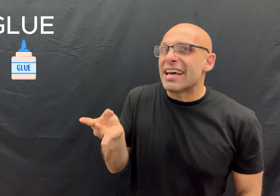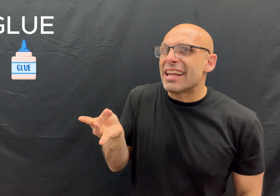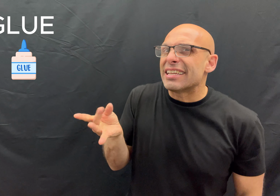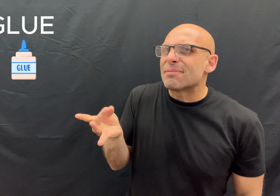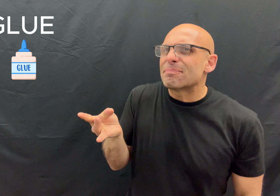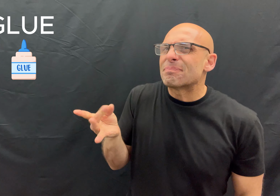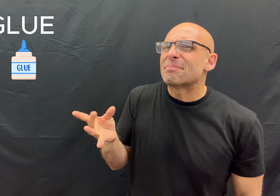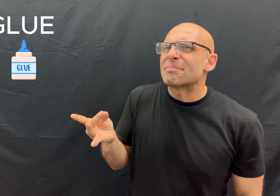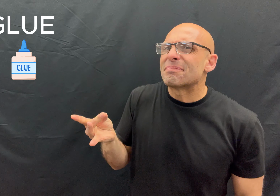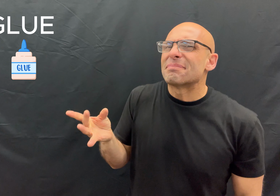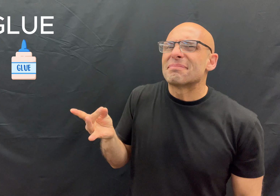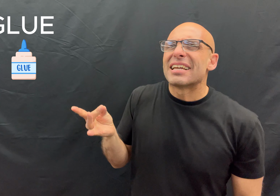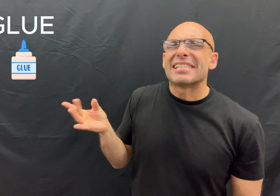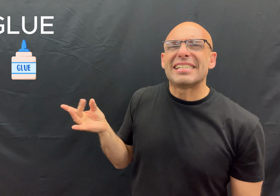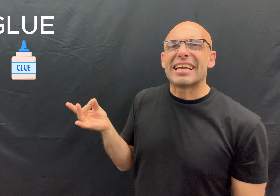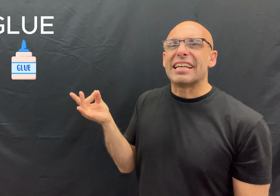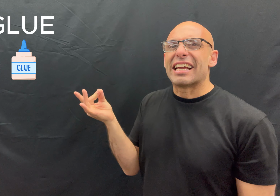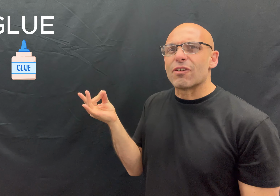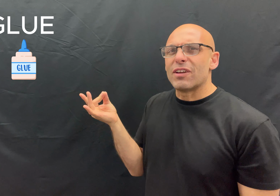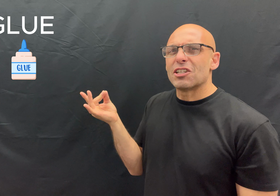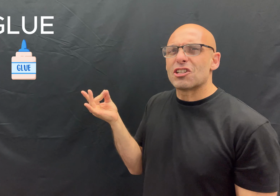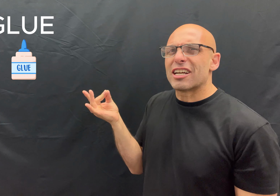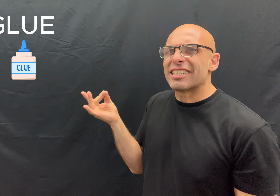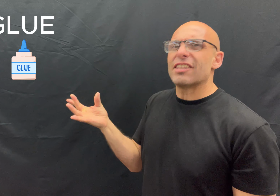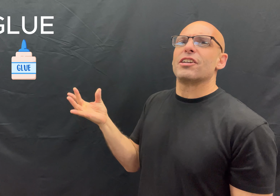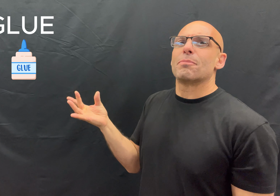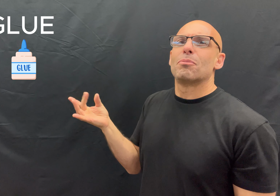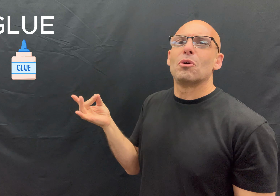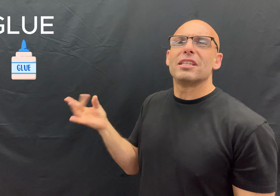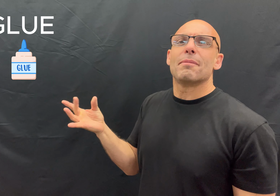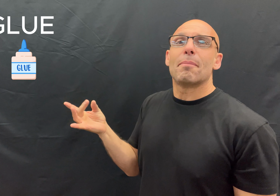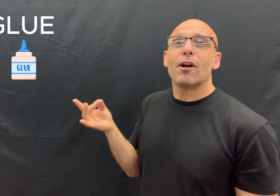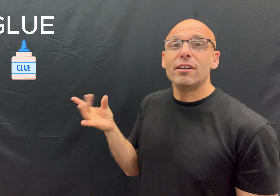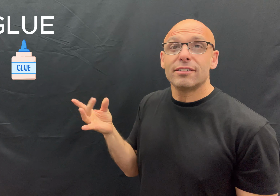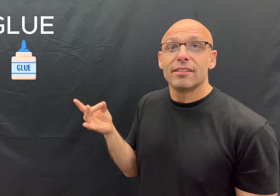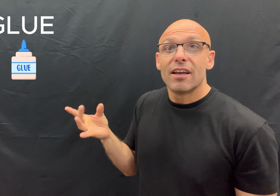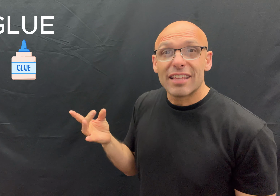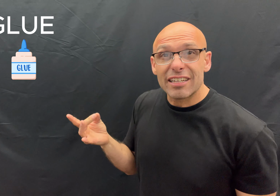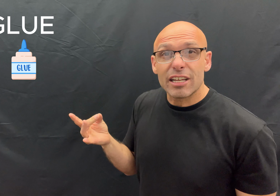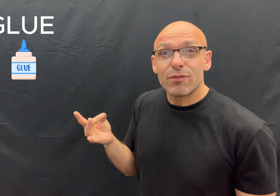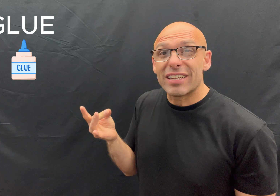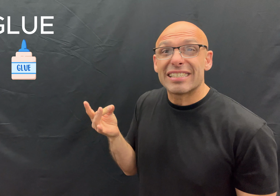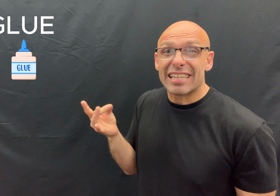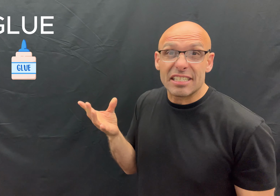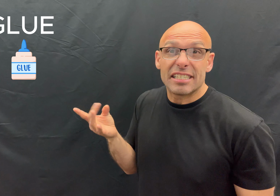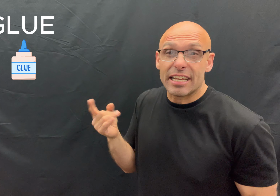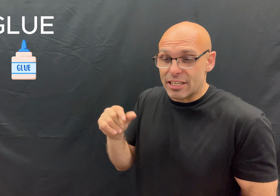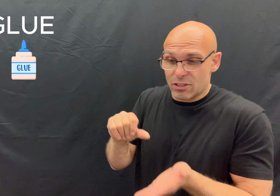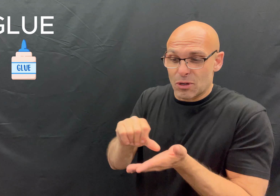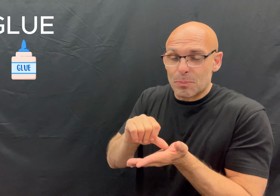is sticky, like your fingers are stuck together and you're pulling them apart. That is how you find sign sticky. So